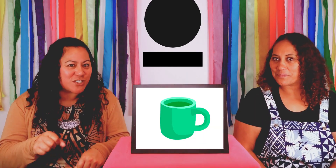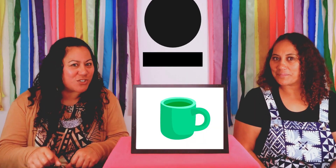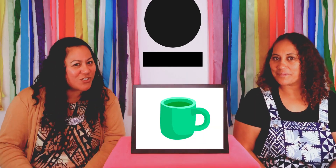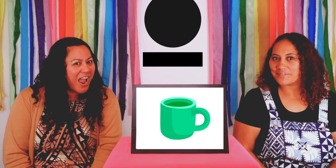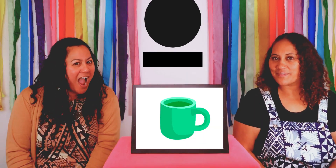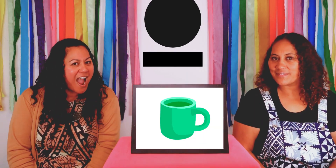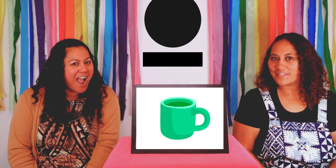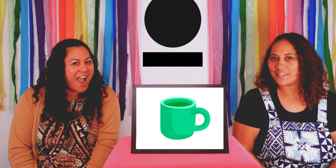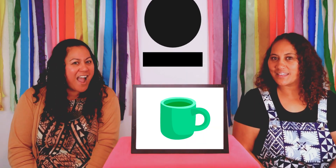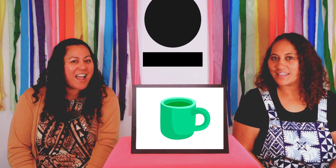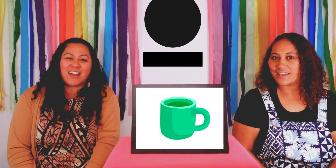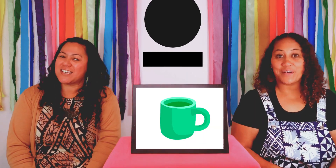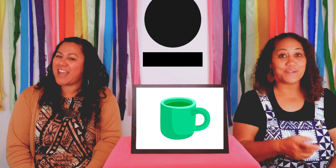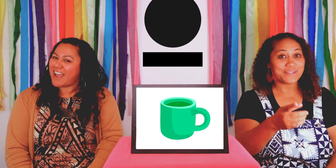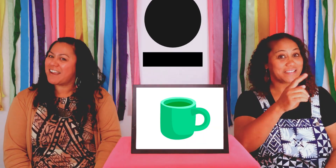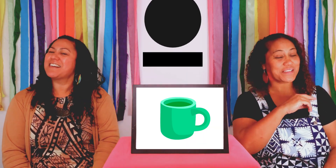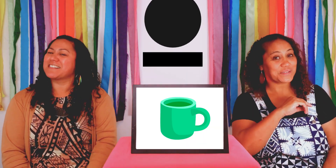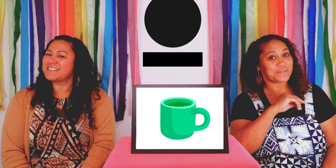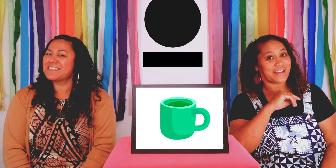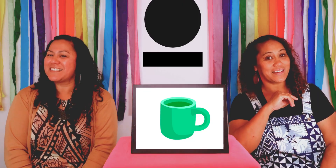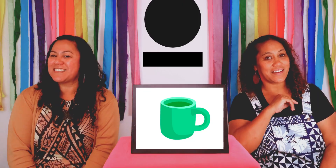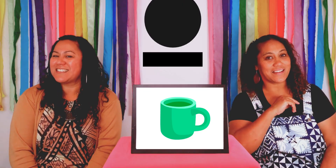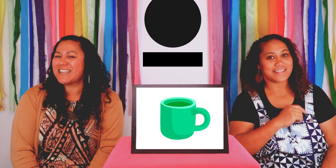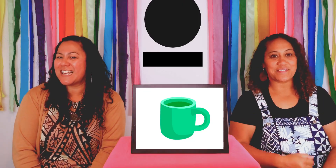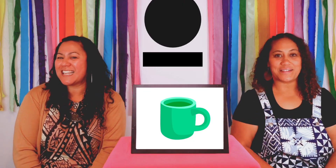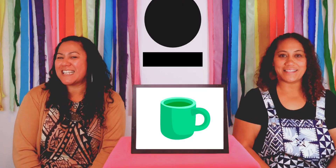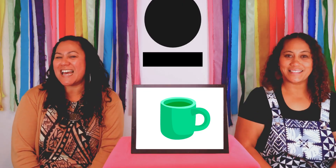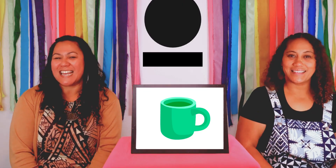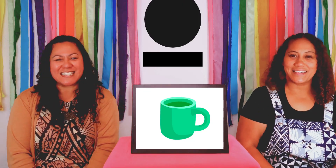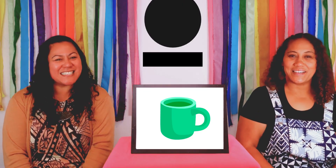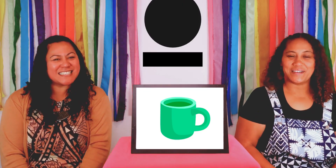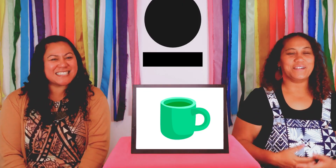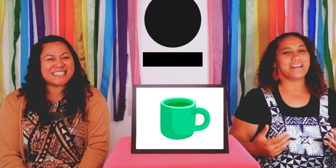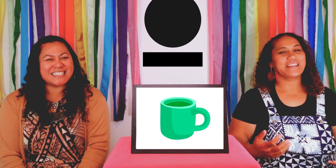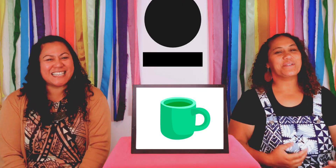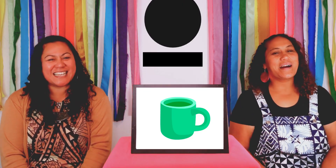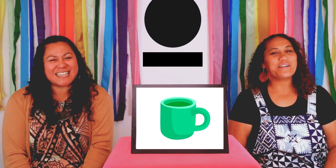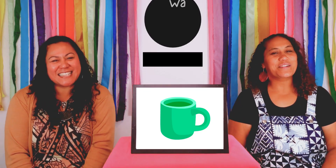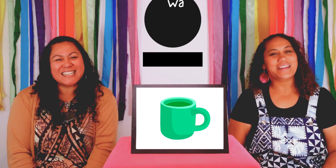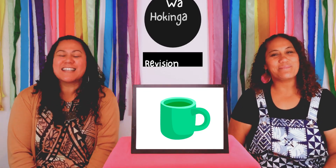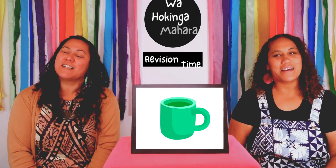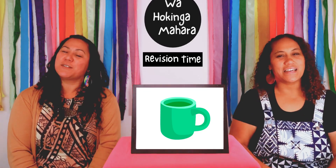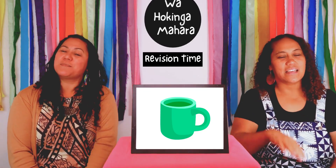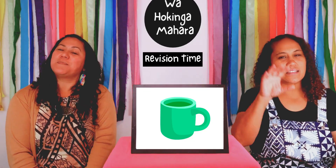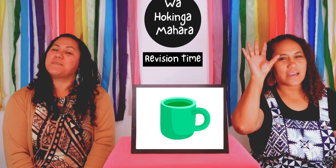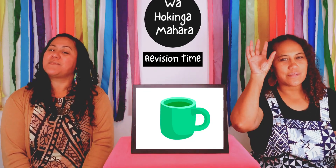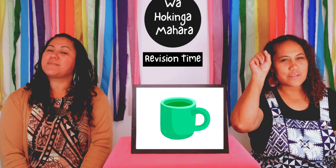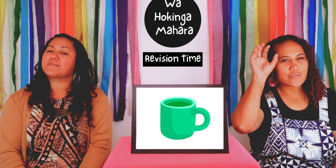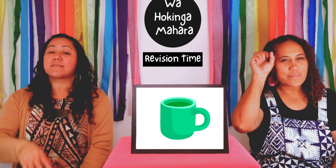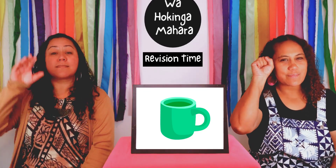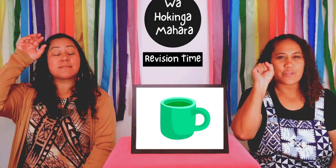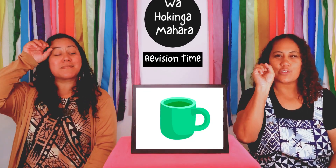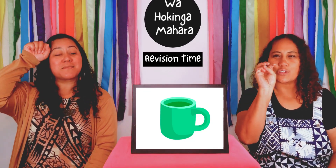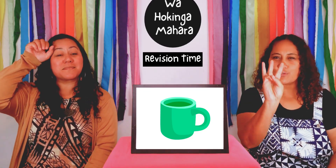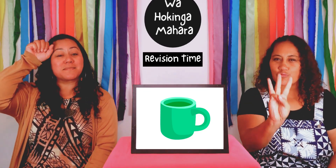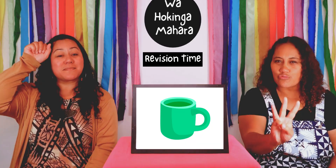do? Oh, that's a good one. I like that one. Nice. Alright, he wā Hokinga Mahara. It's time to remember those